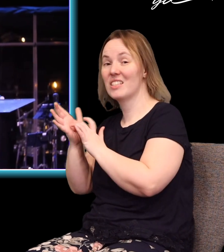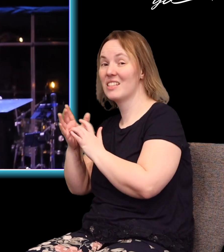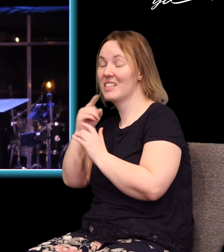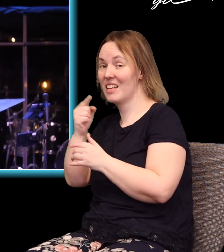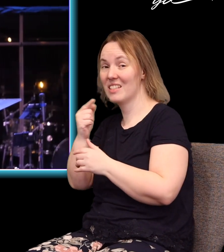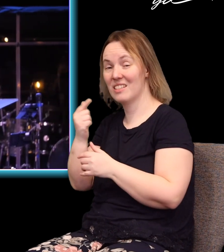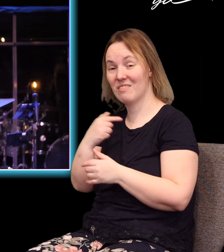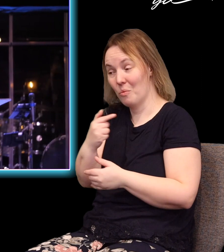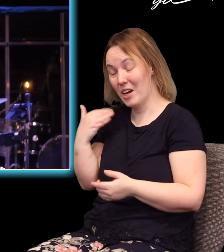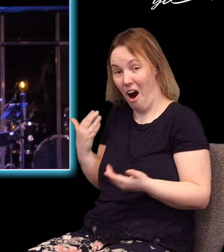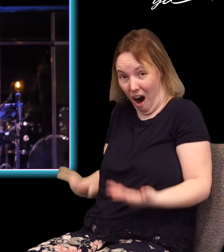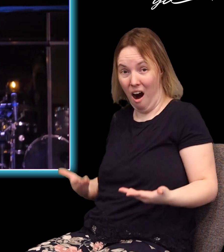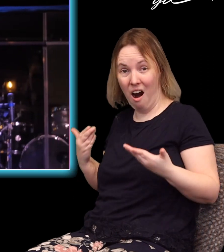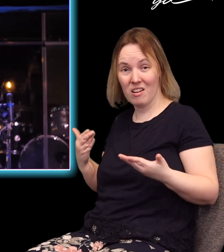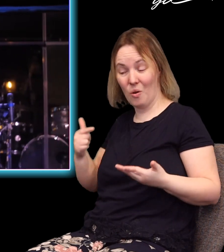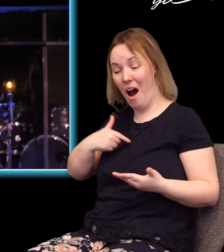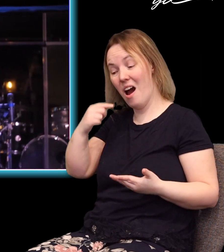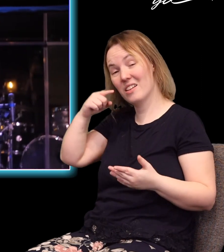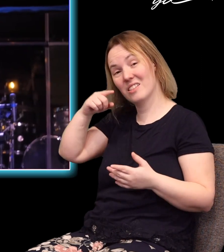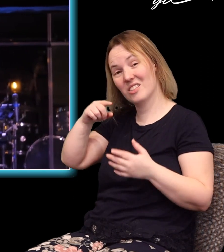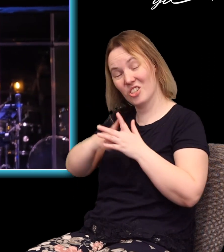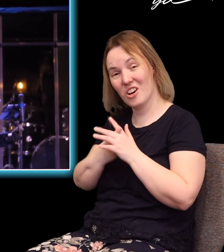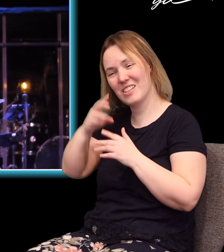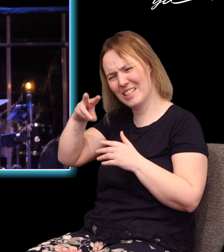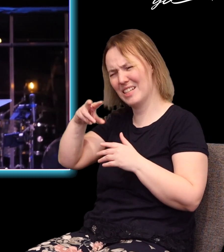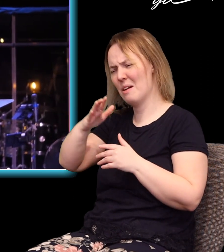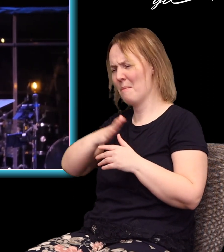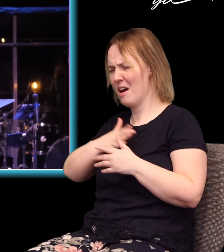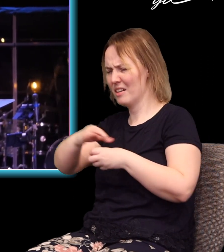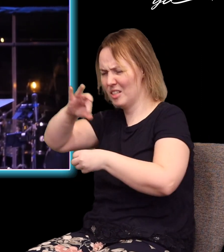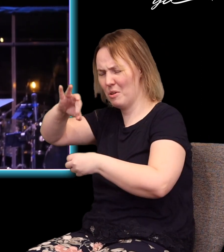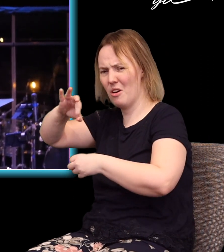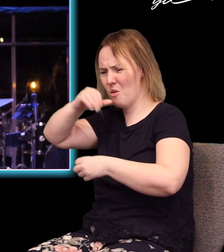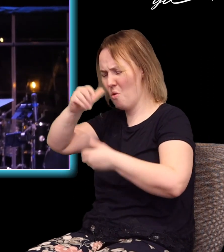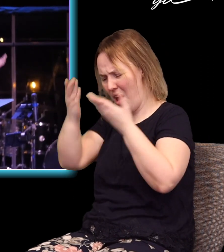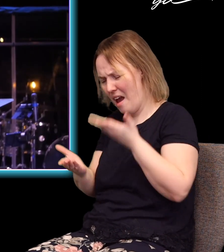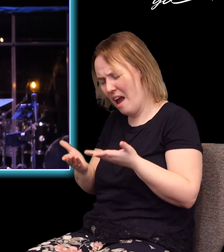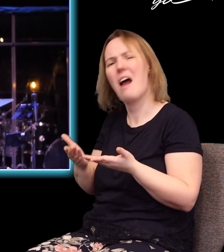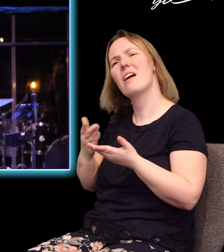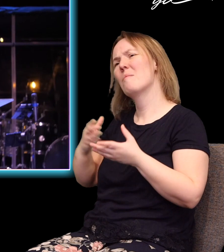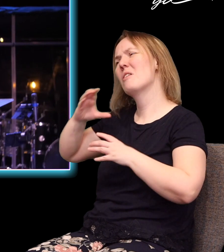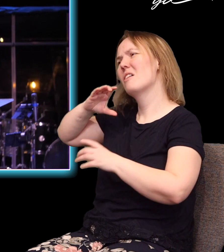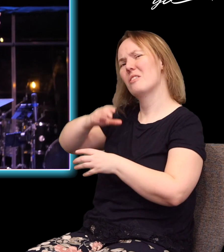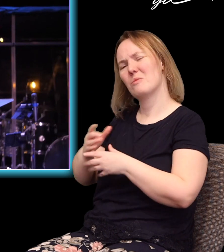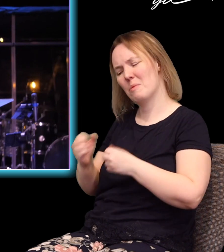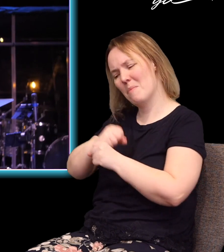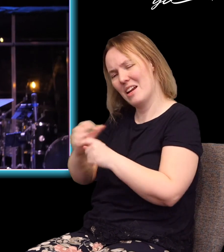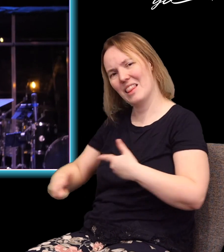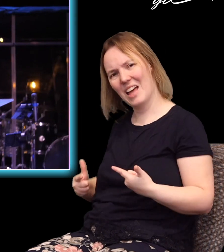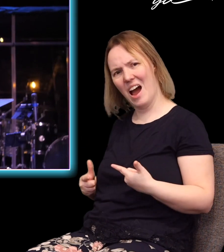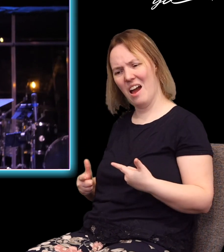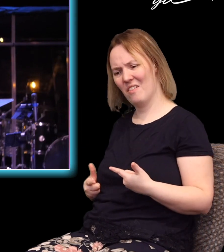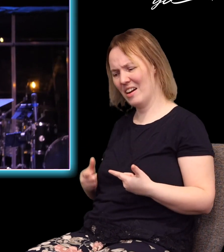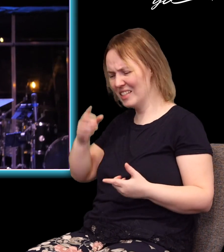Jesus says, I already am. So I begin to see my spirit, who I am, who's been made alive, who communicates with God.